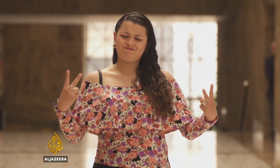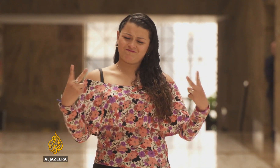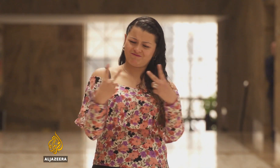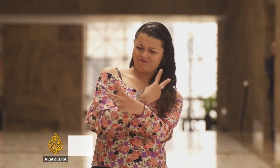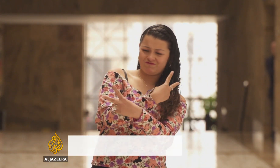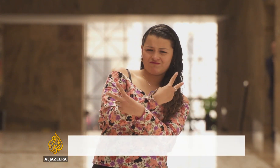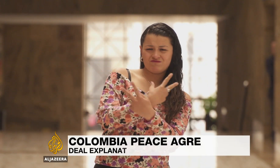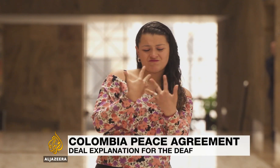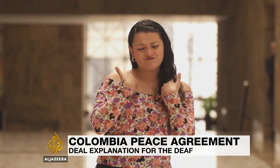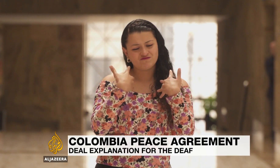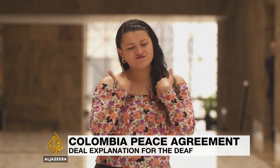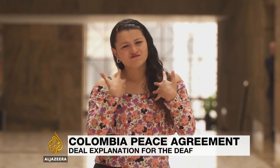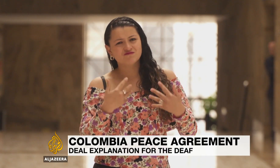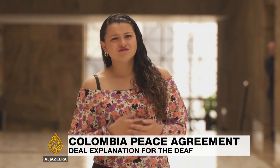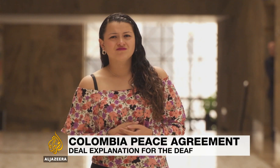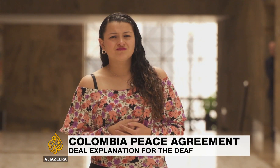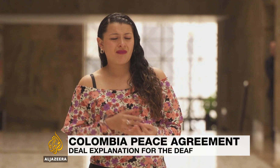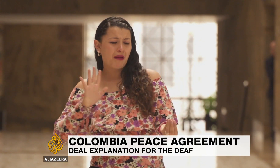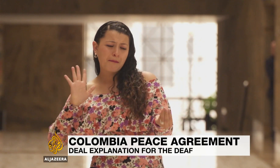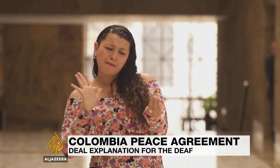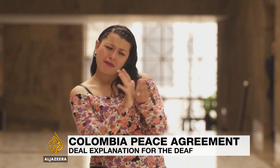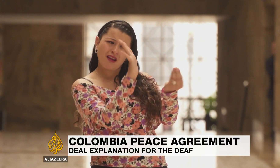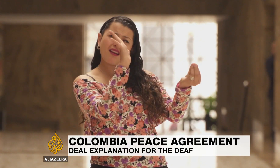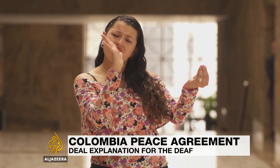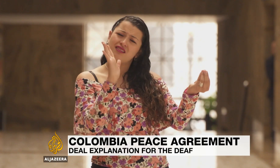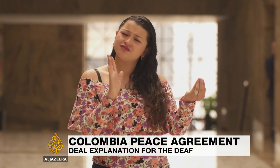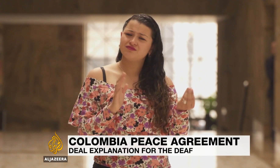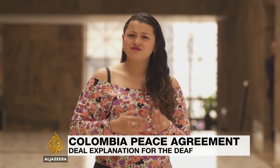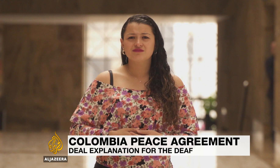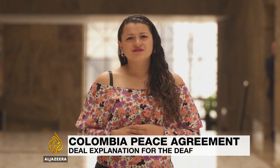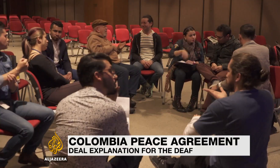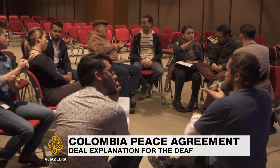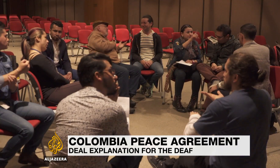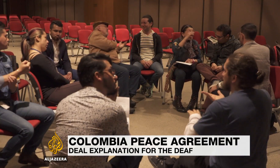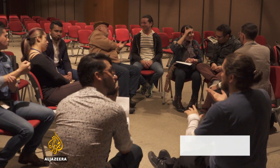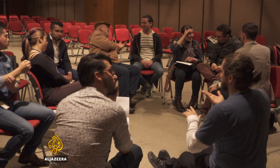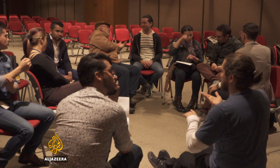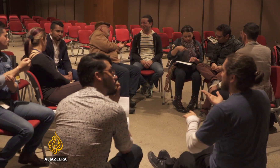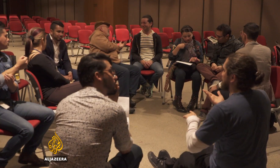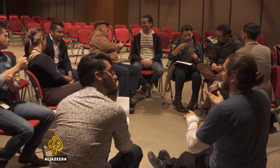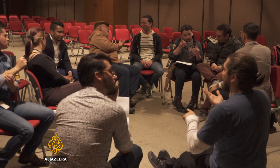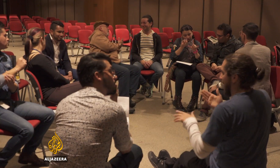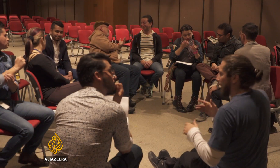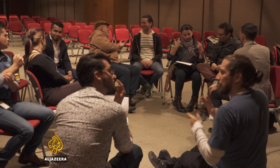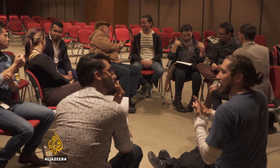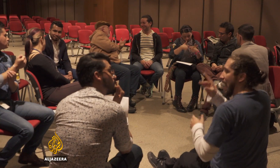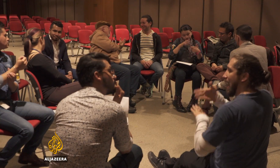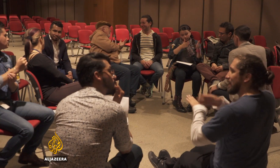Violence, victim, displacement. Words and concepts difficult to grasp for many people,